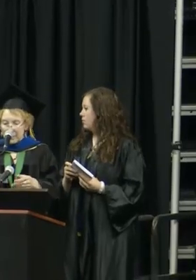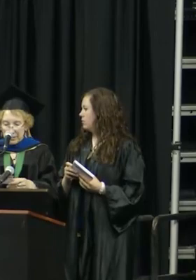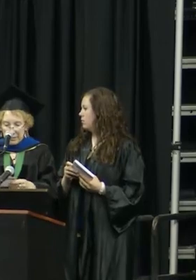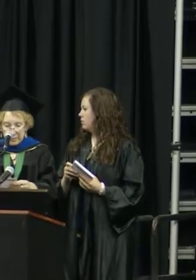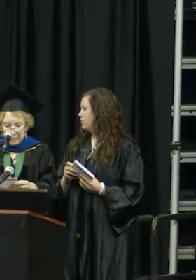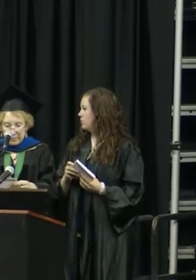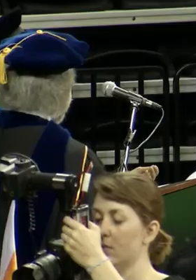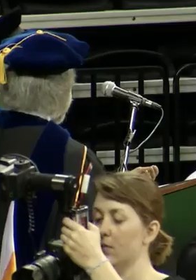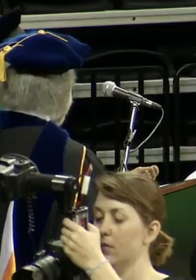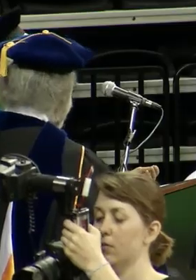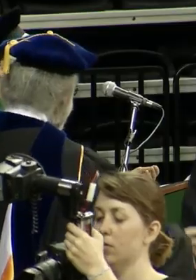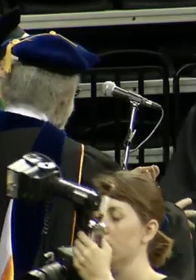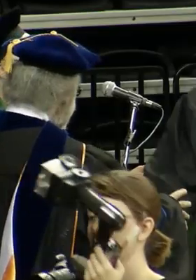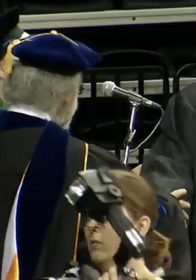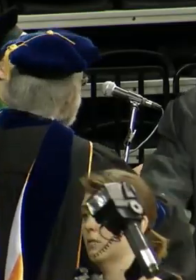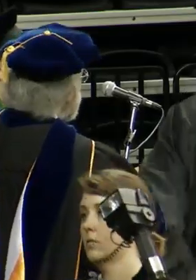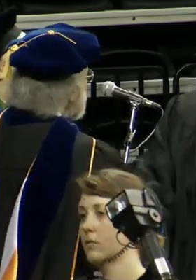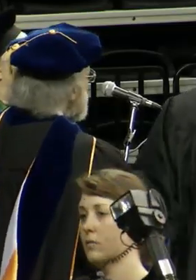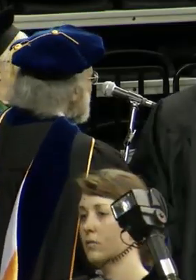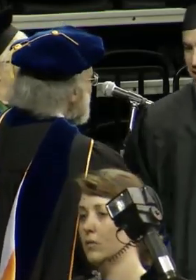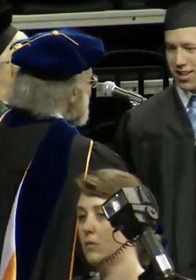Daniel Vogel.